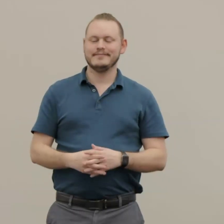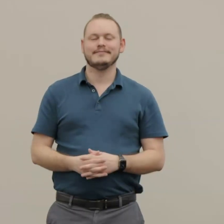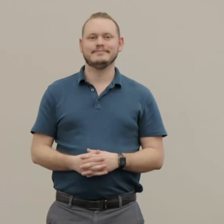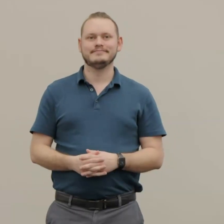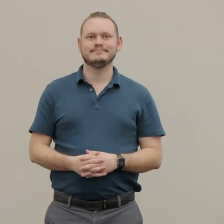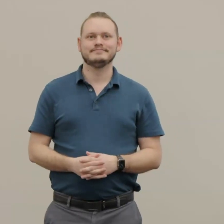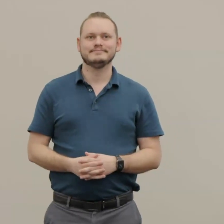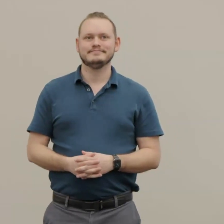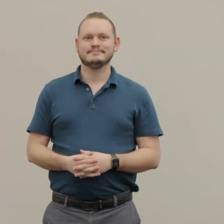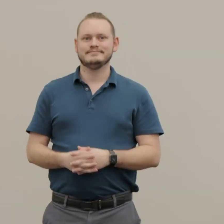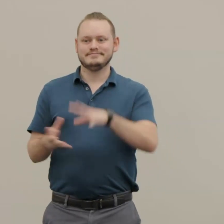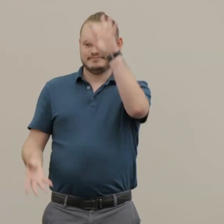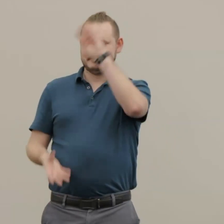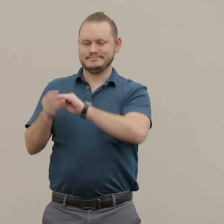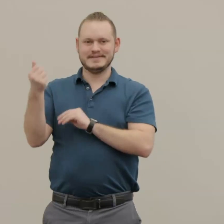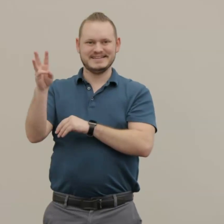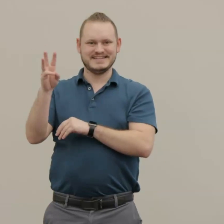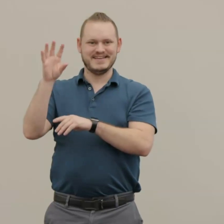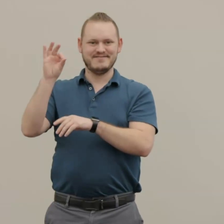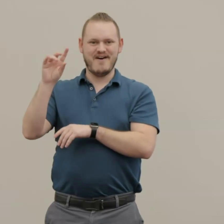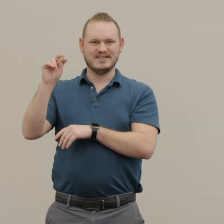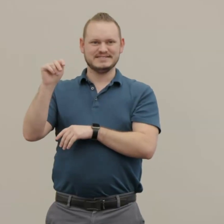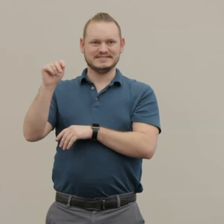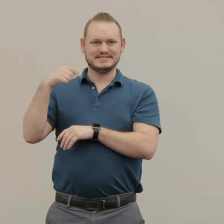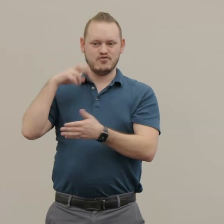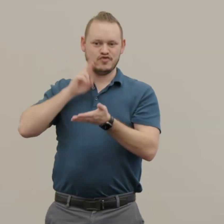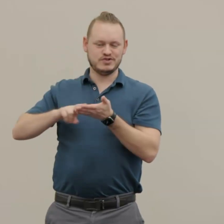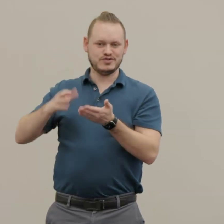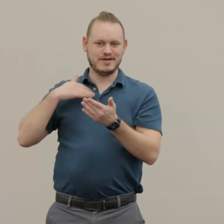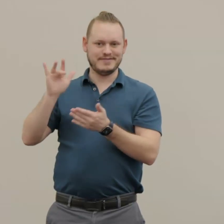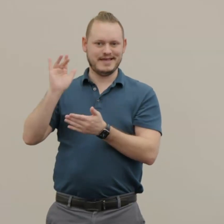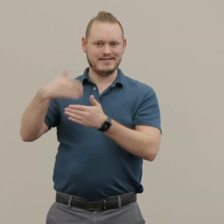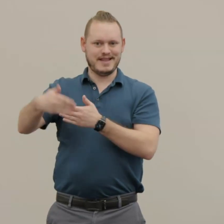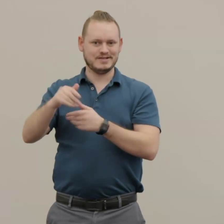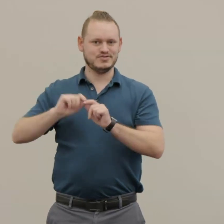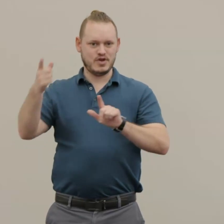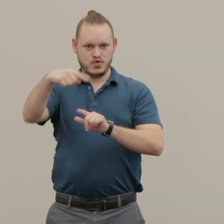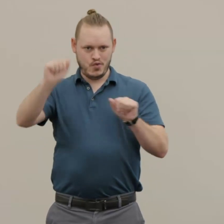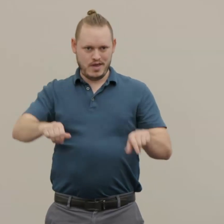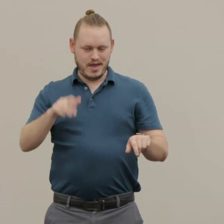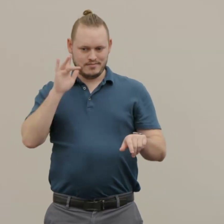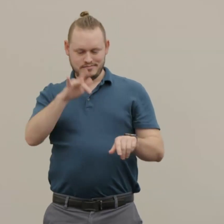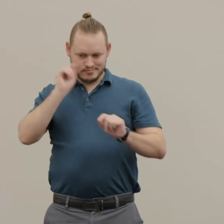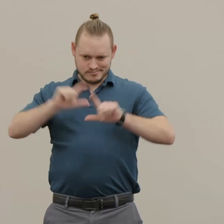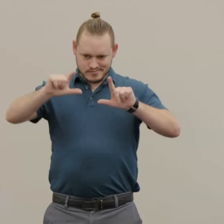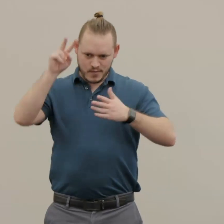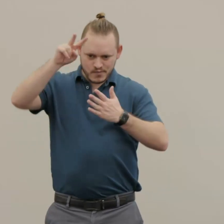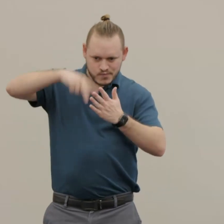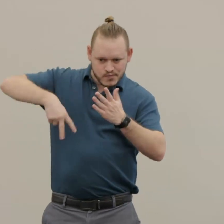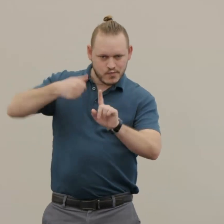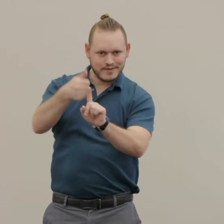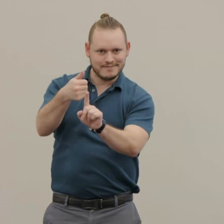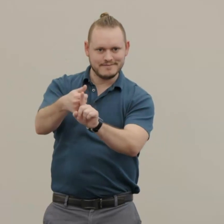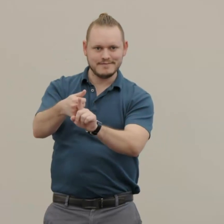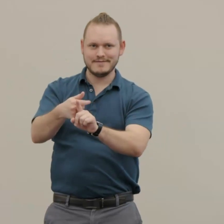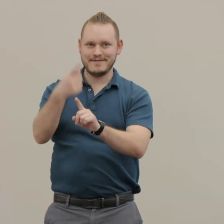So I have the 16 fonts and the research here, as well as a link on the next screen so that you can dive in deeper. I think this